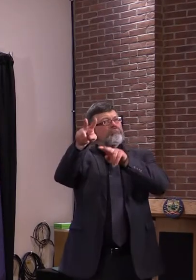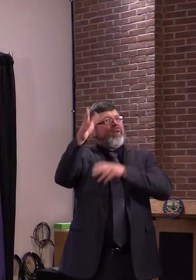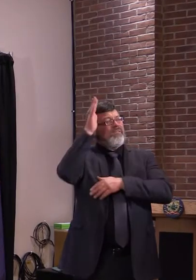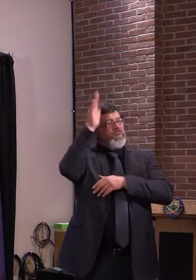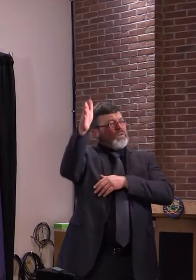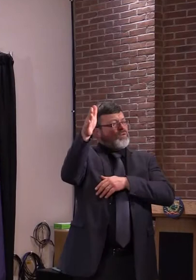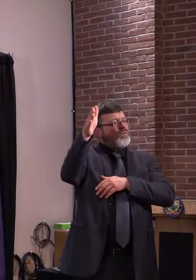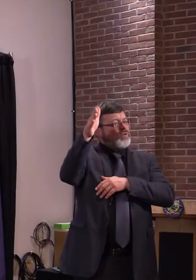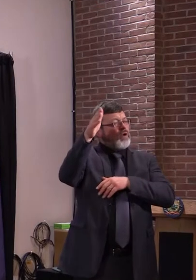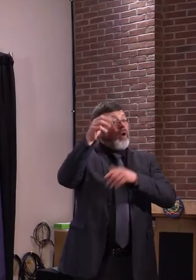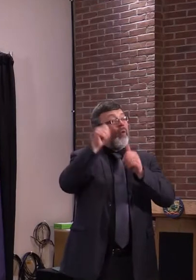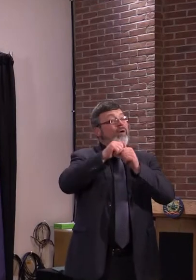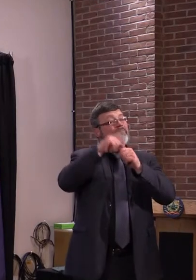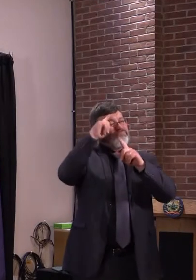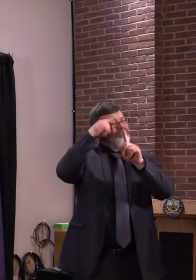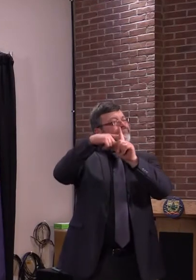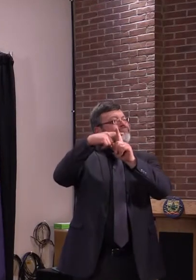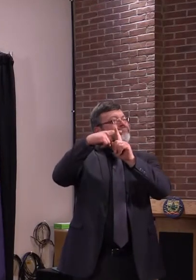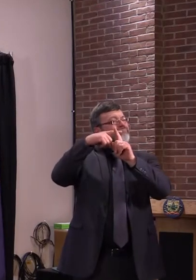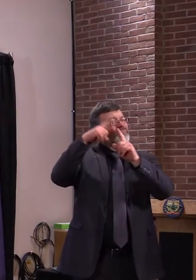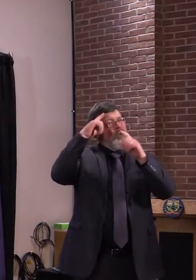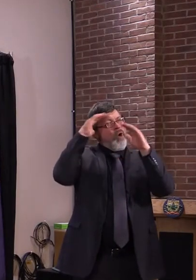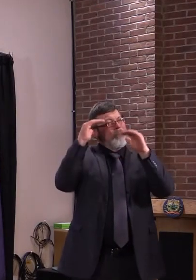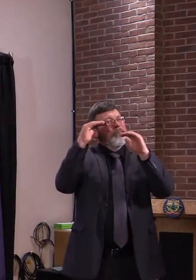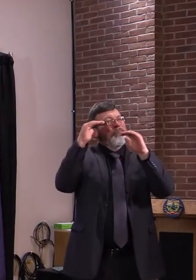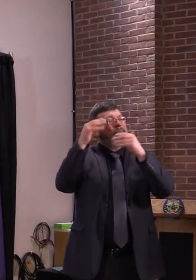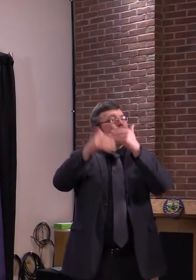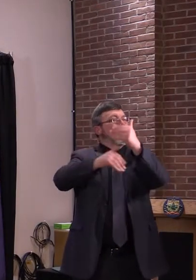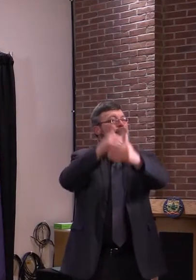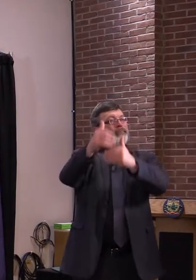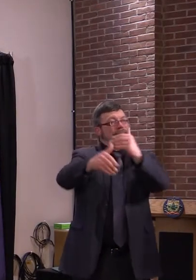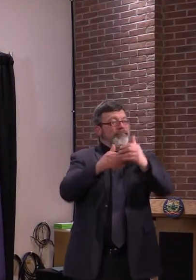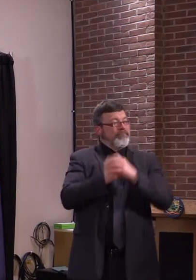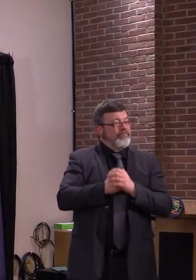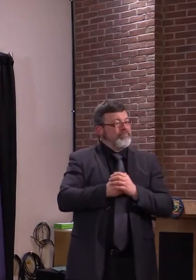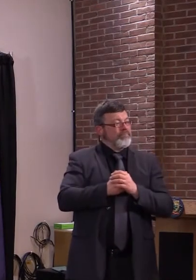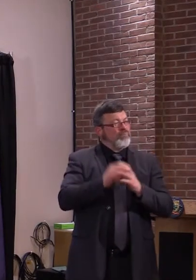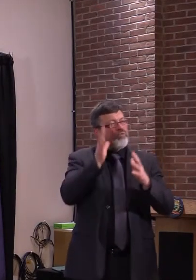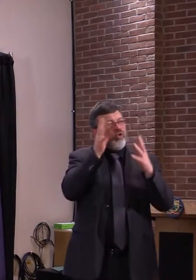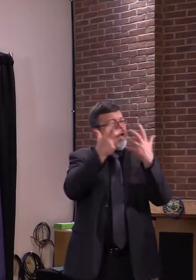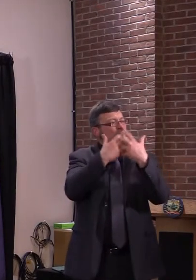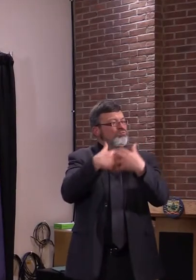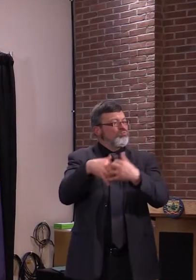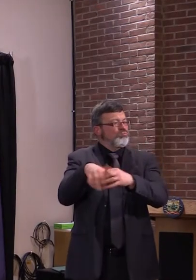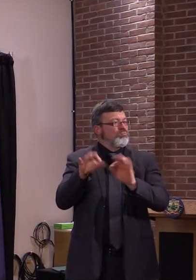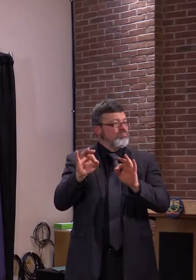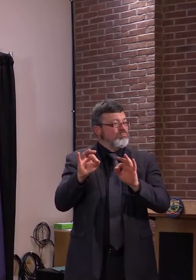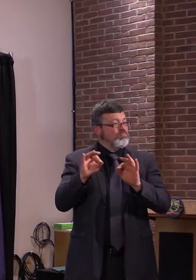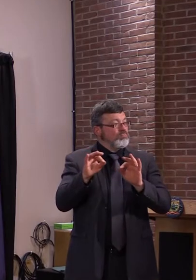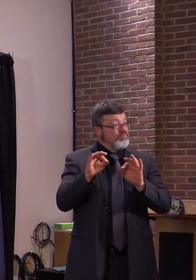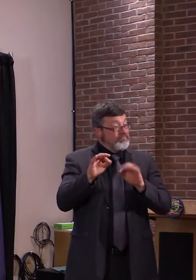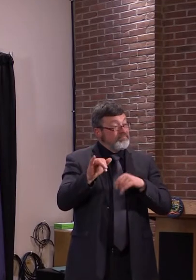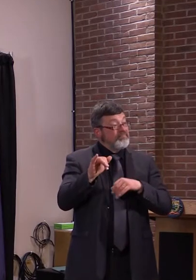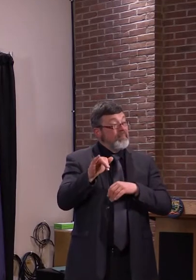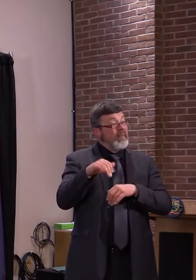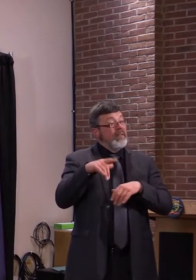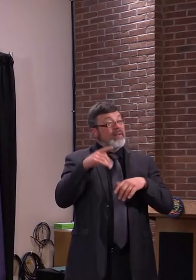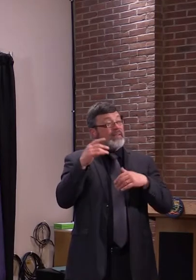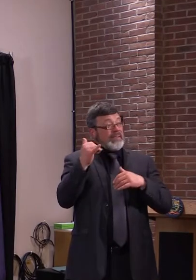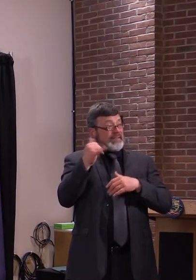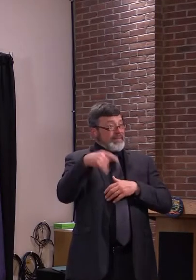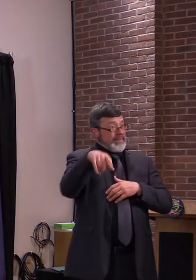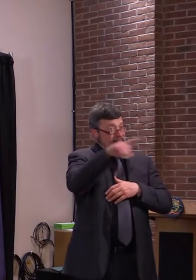On a similar note, I know some parents and caregivers of children under age 5 are still anxious about the risks